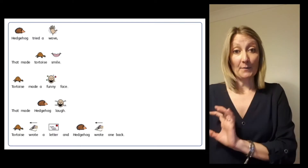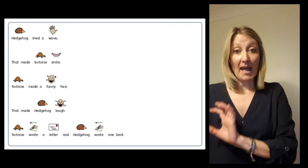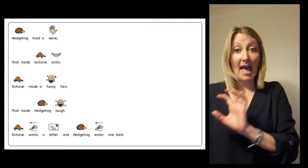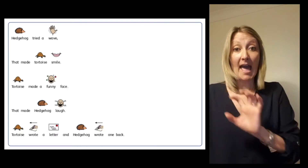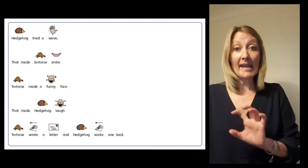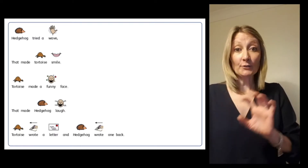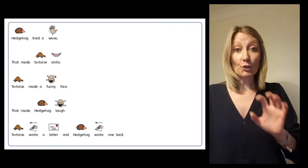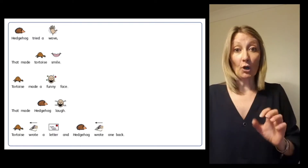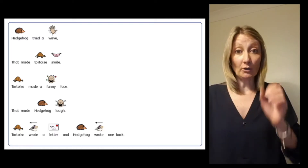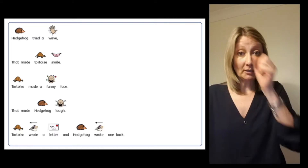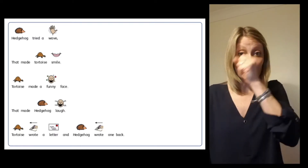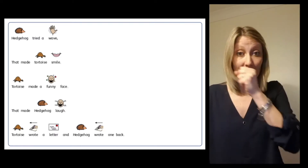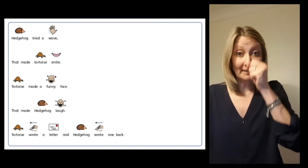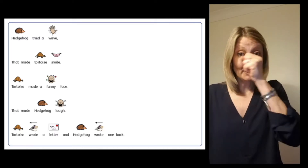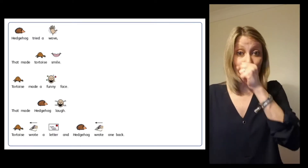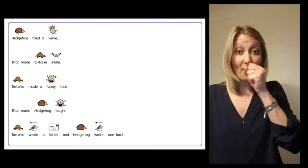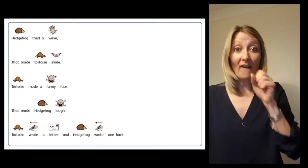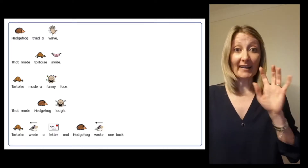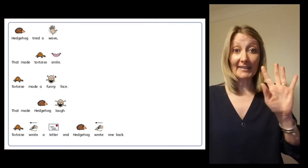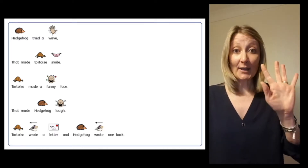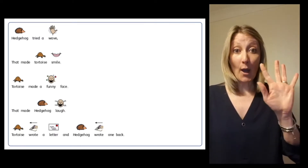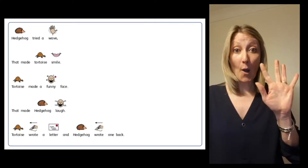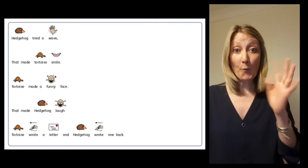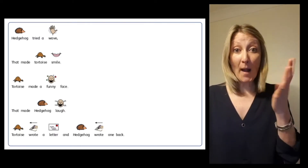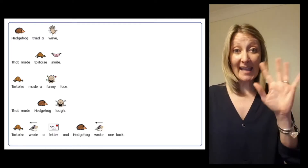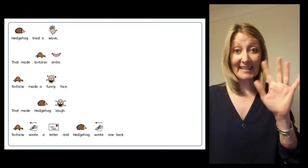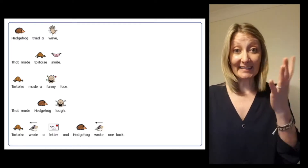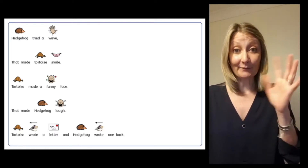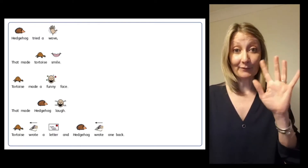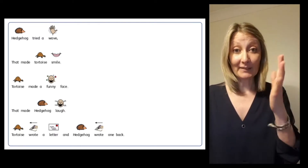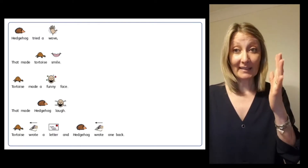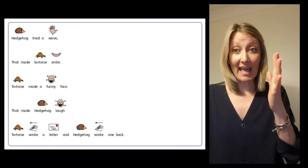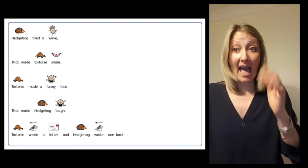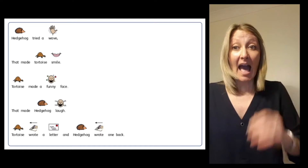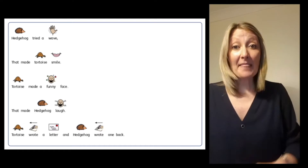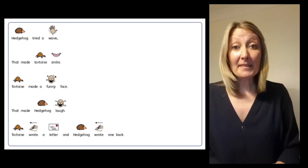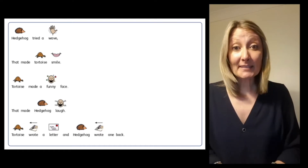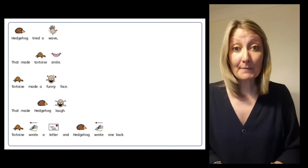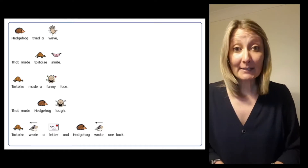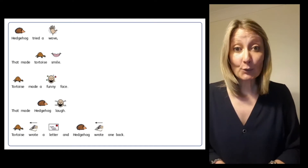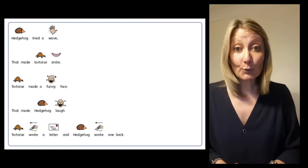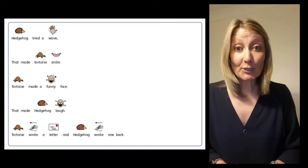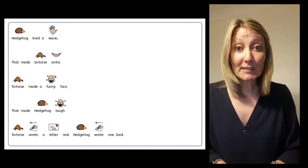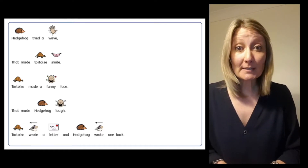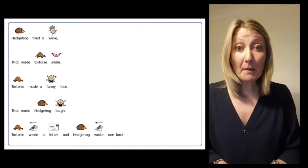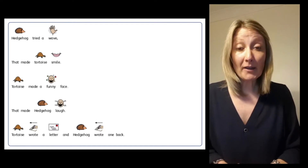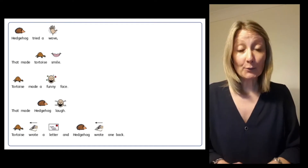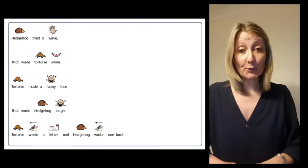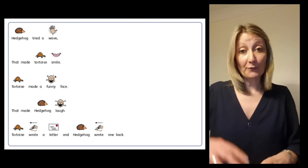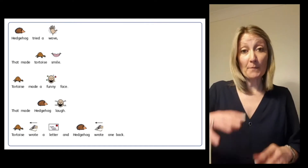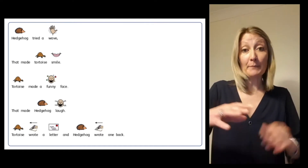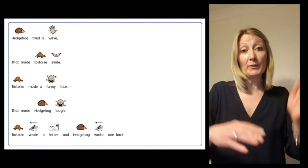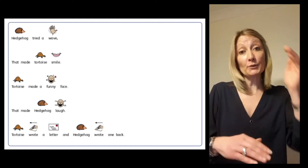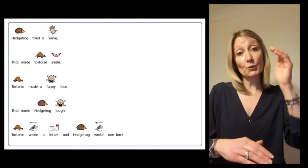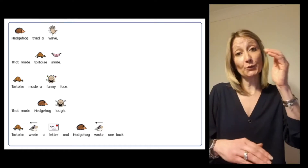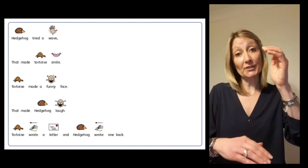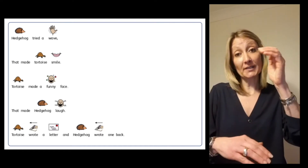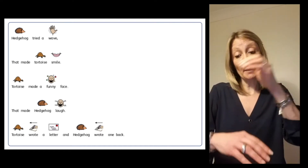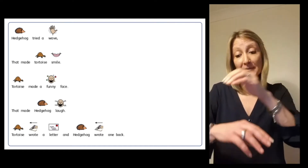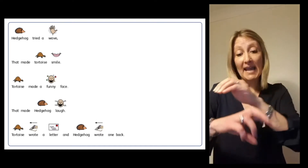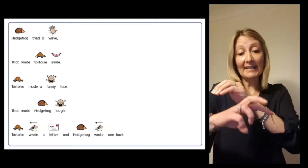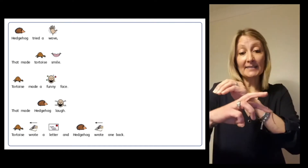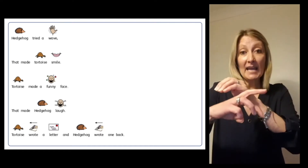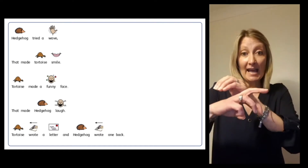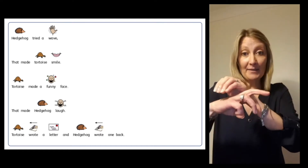So hedgehog tried a wave, and this made Tortoise smile. So if you remember with your tortoise,